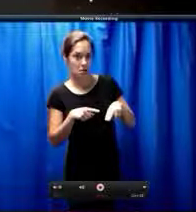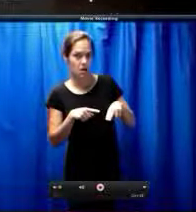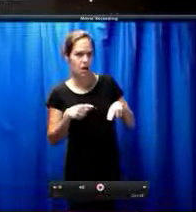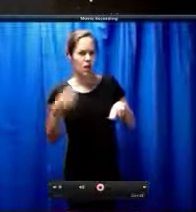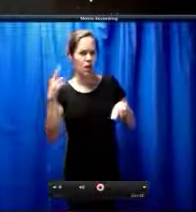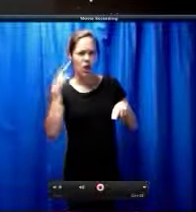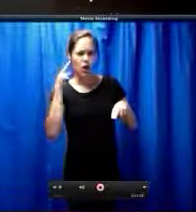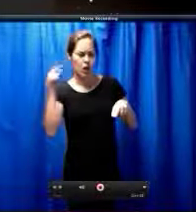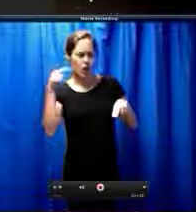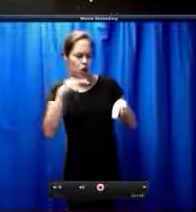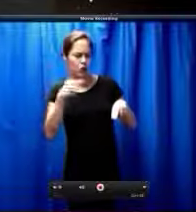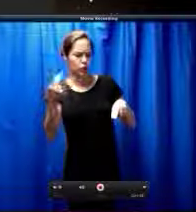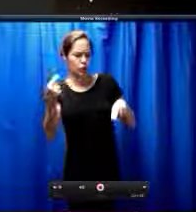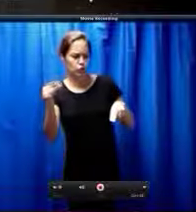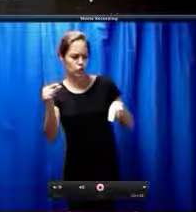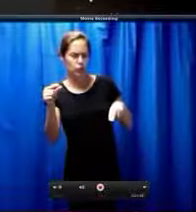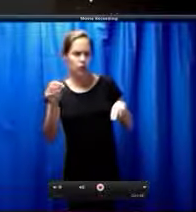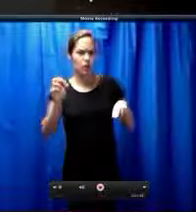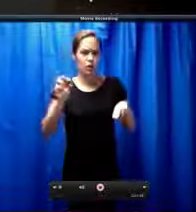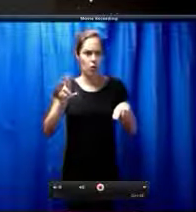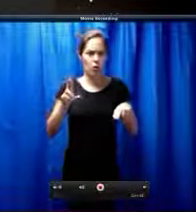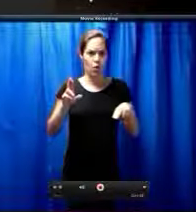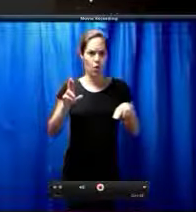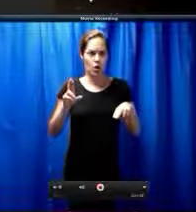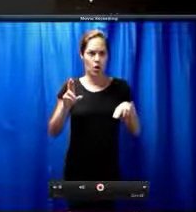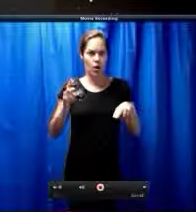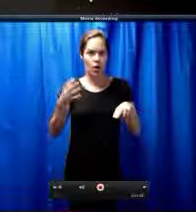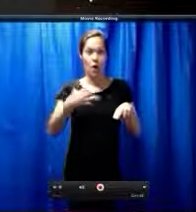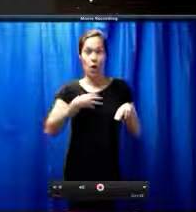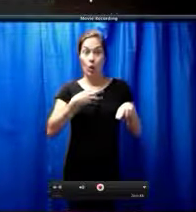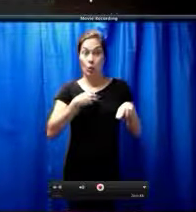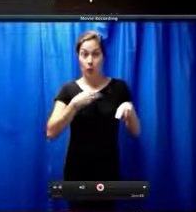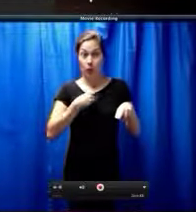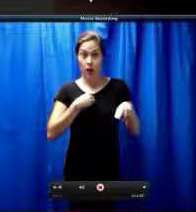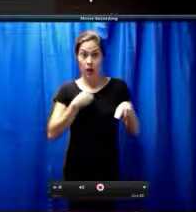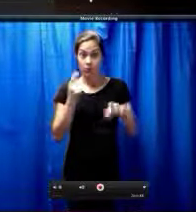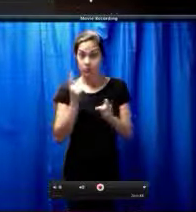right? Take a look at that bottom one.